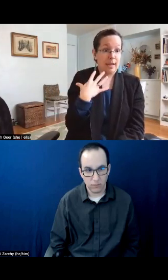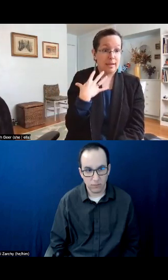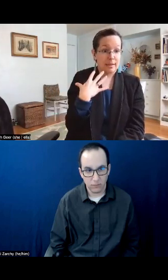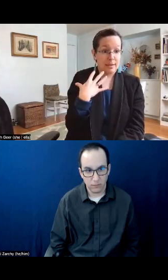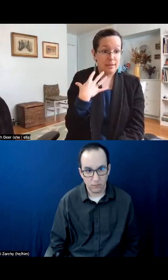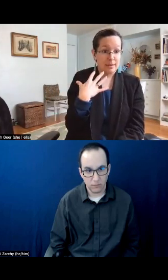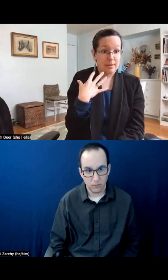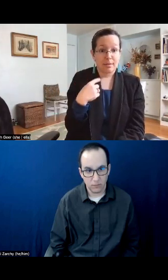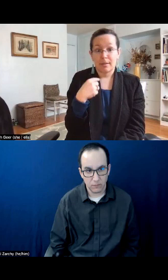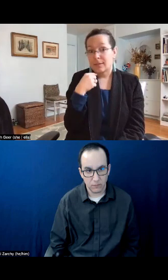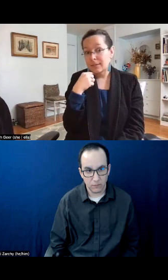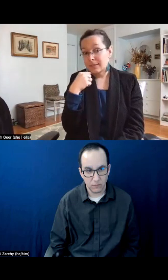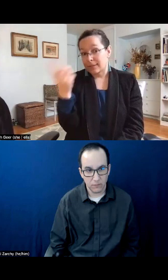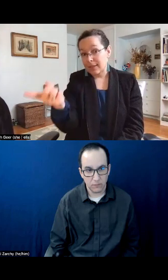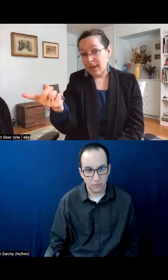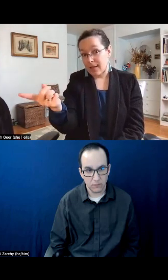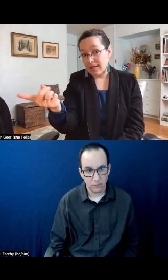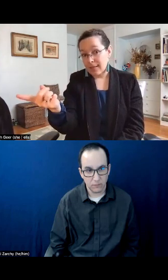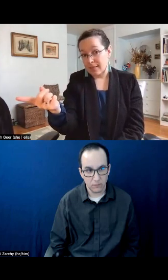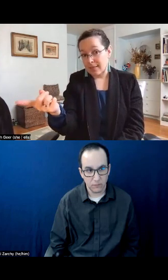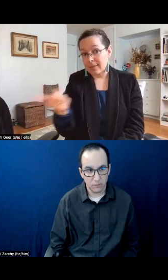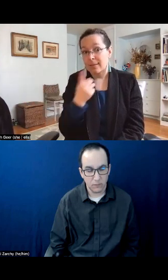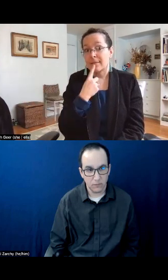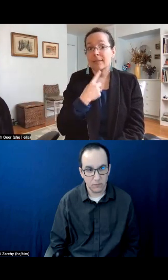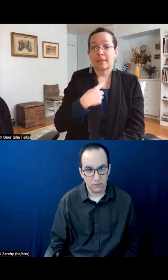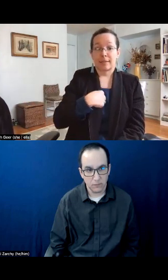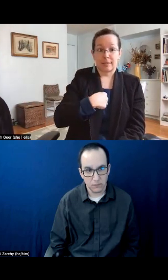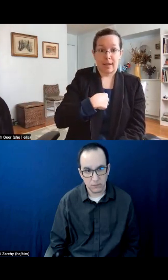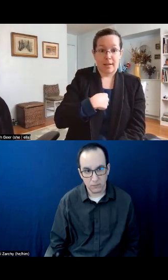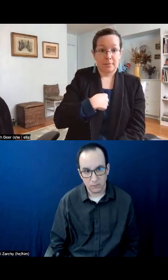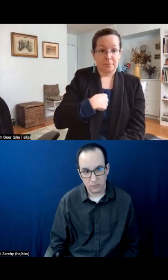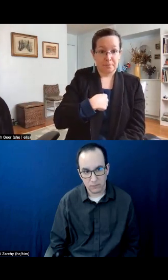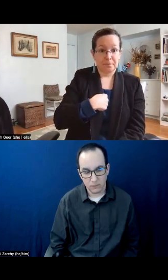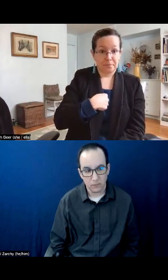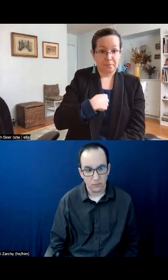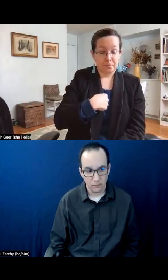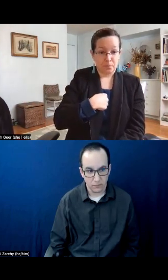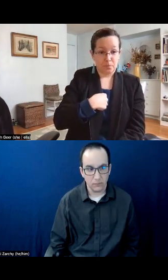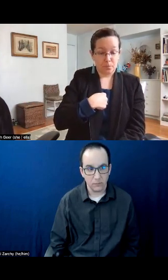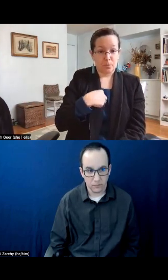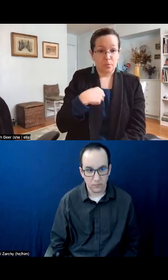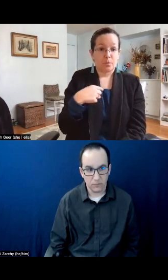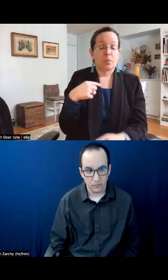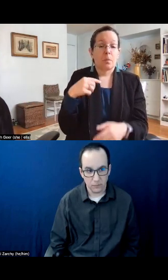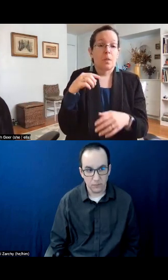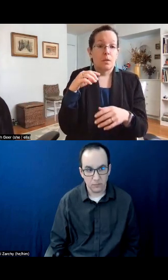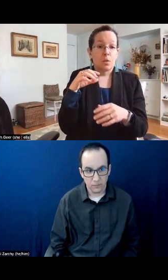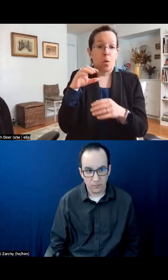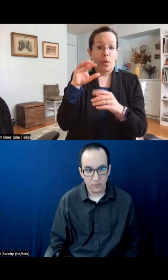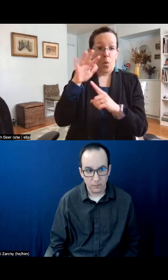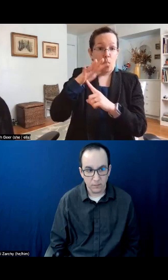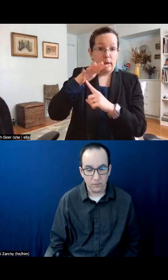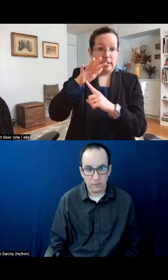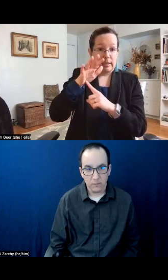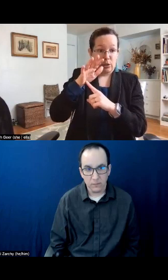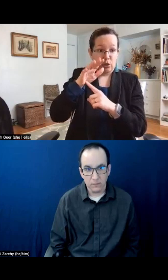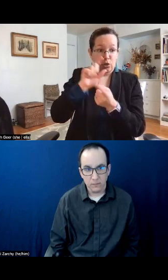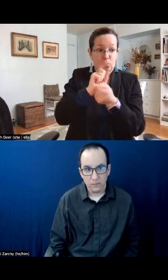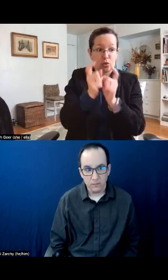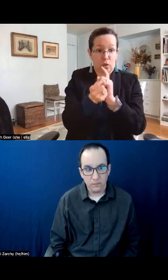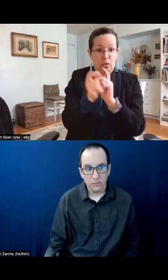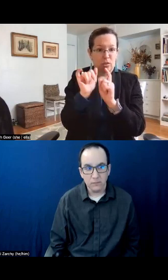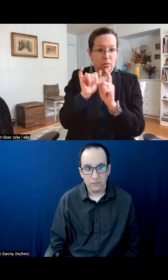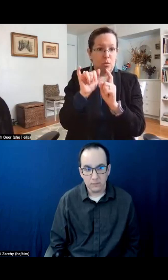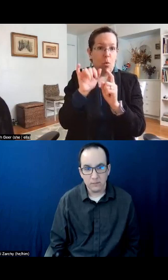is true for send, ignore, and tell. It depends on who the subject is and who the object is